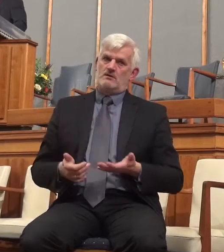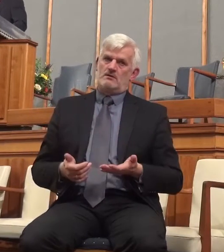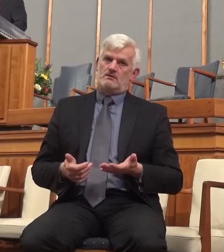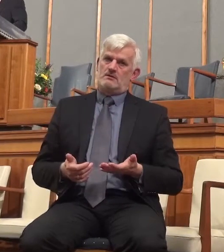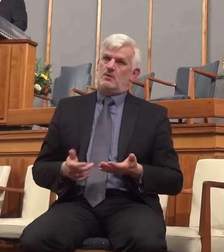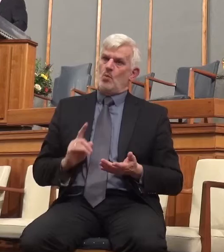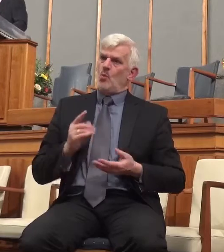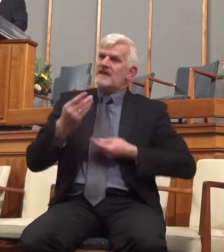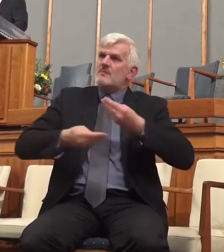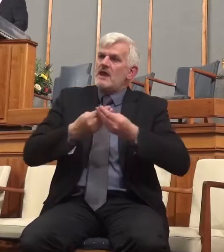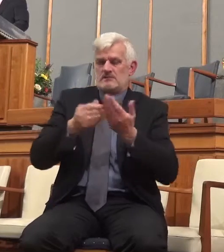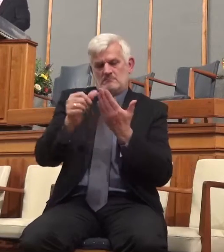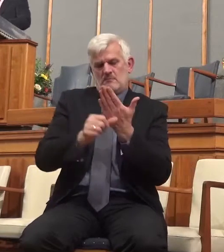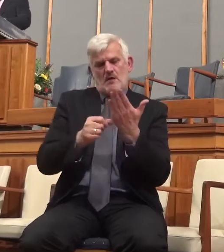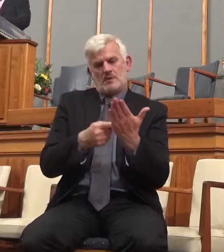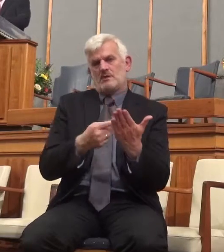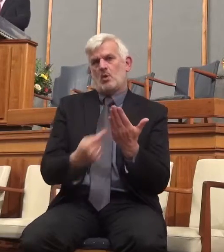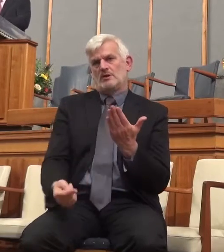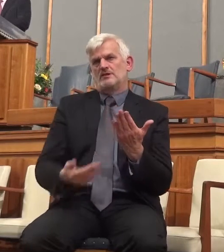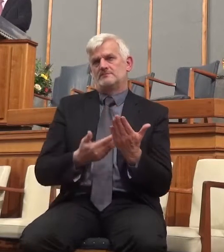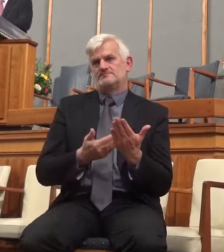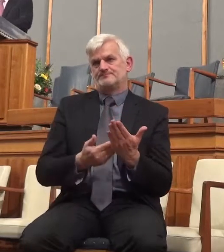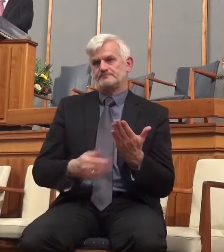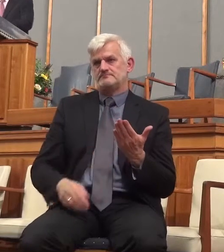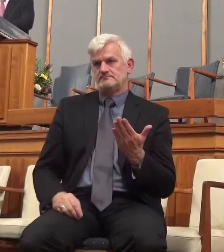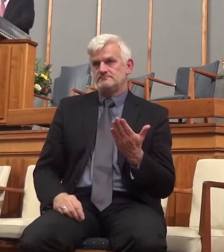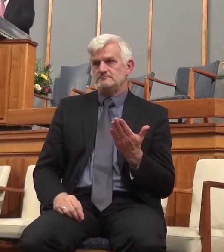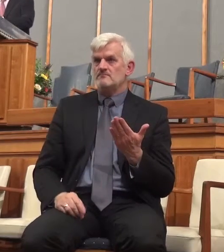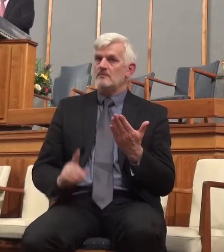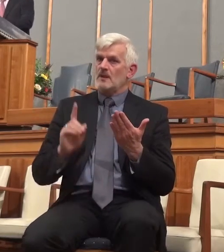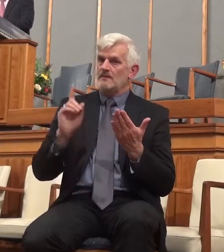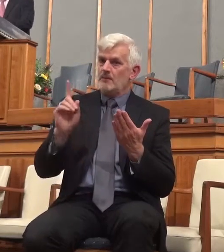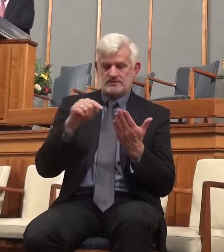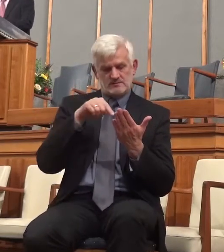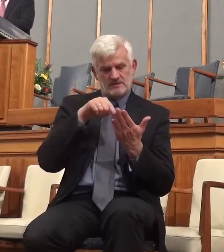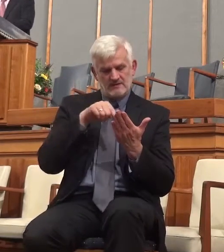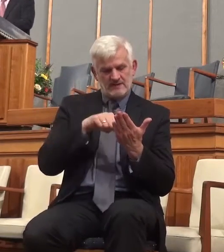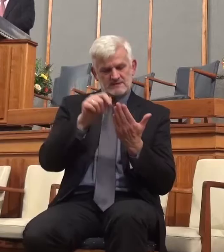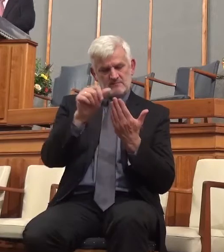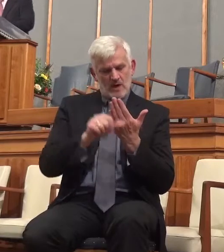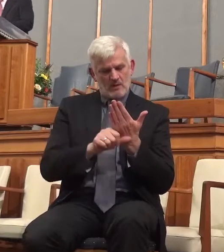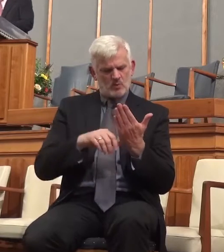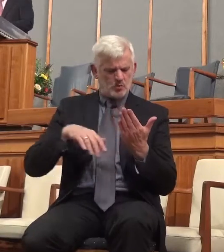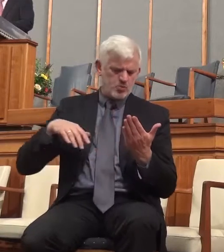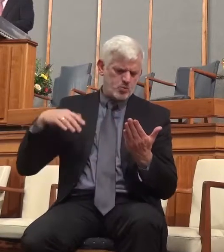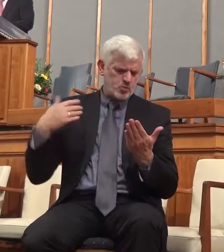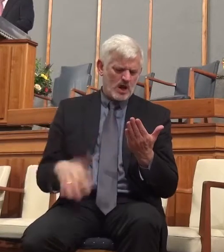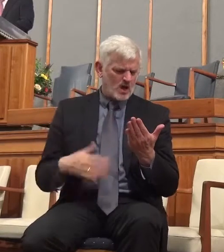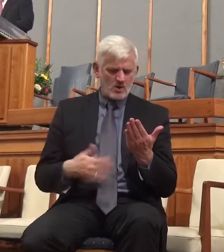God tells us these things. But because the Bible is so deep and so